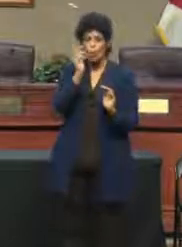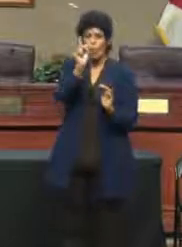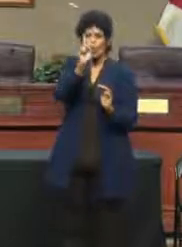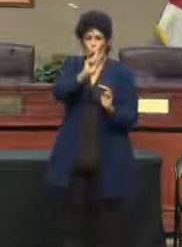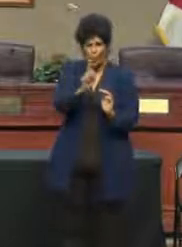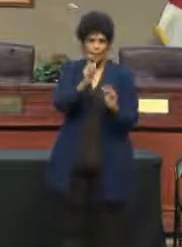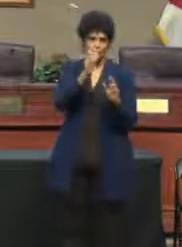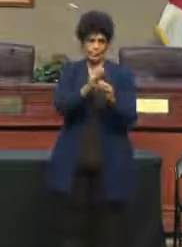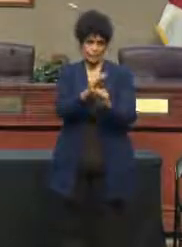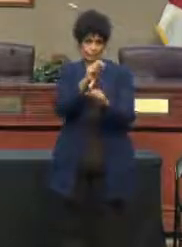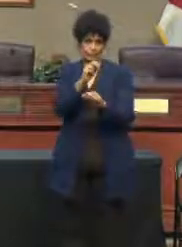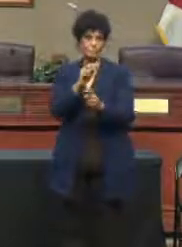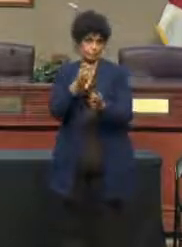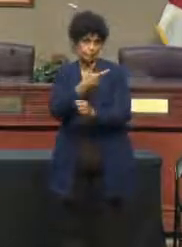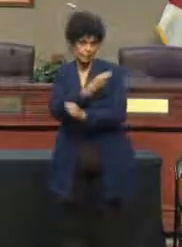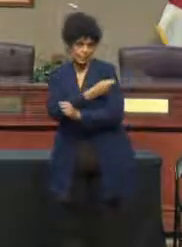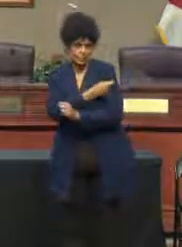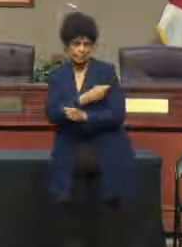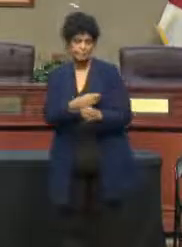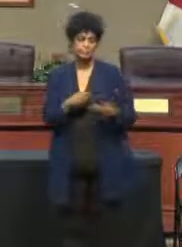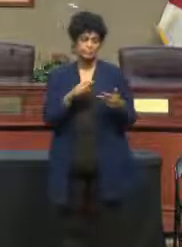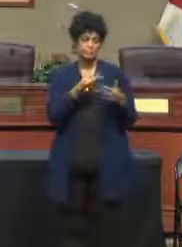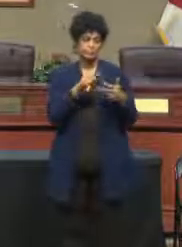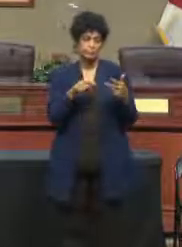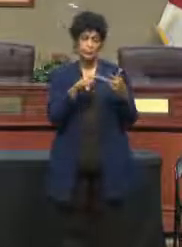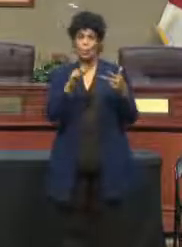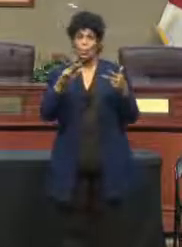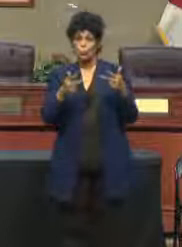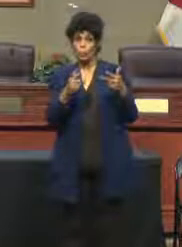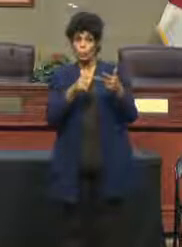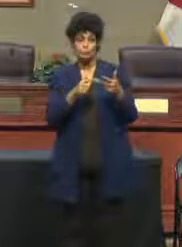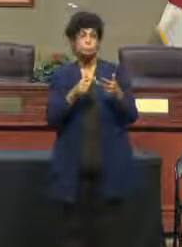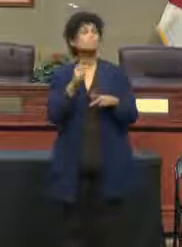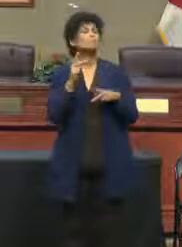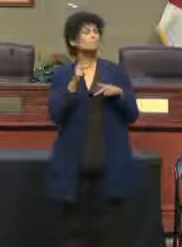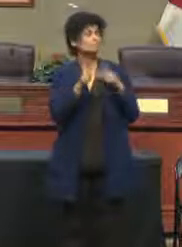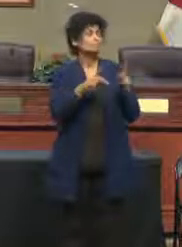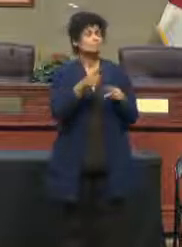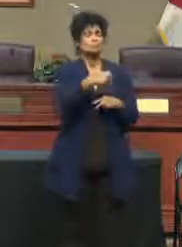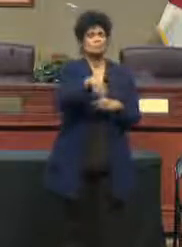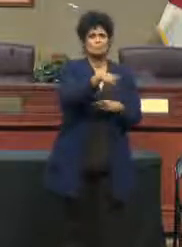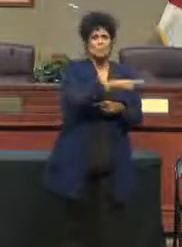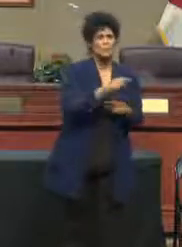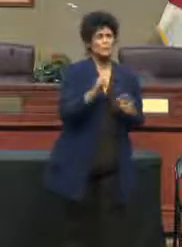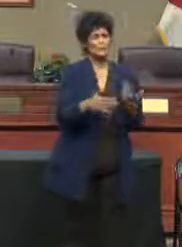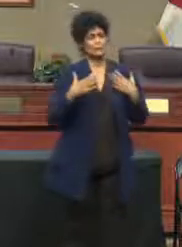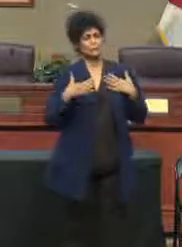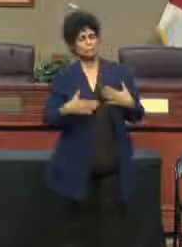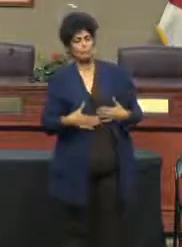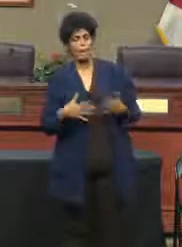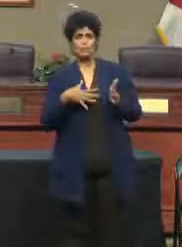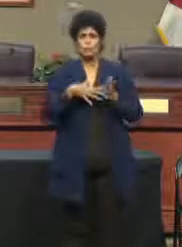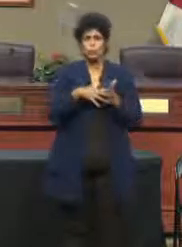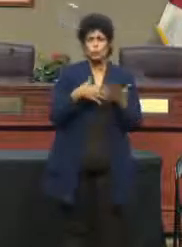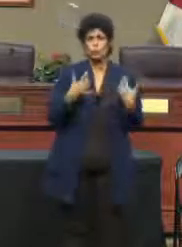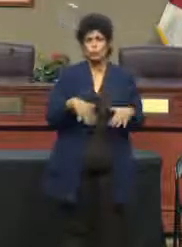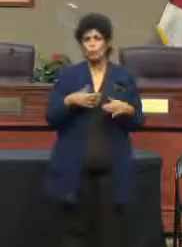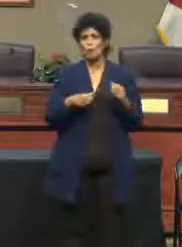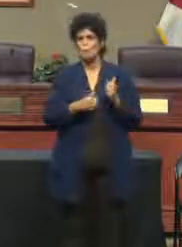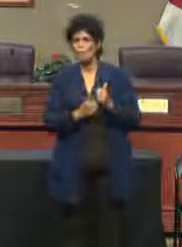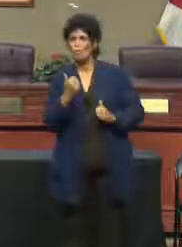to continue to reach our most vulnerable and underserved populations to help them get access to the COVID